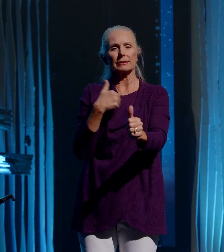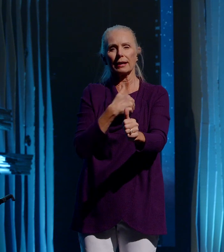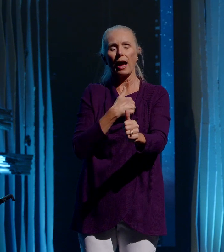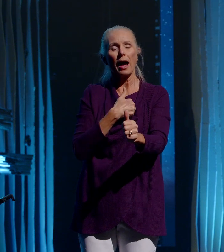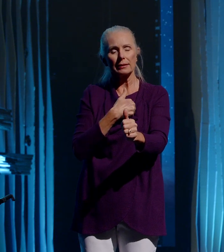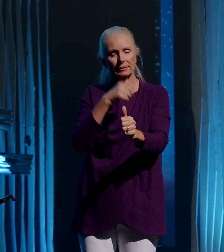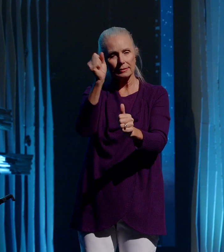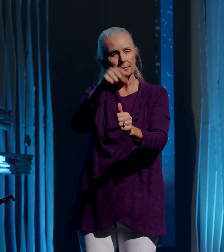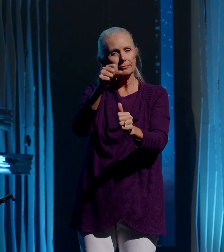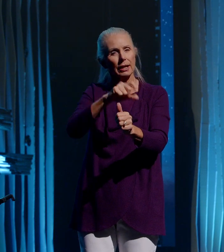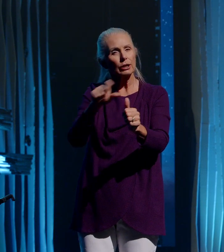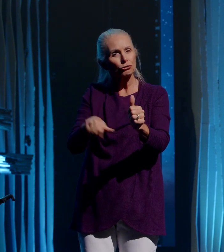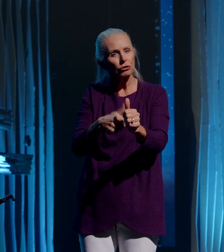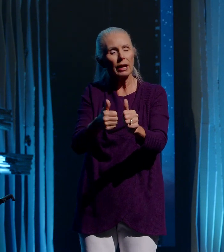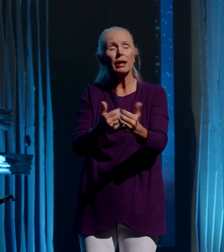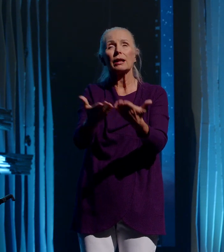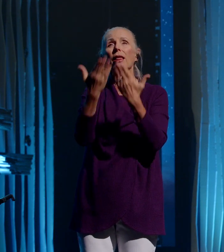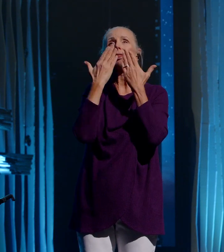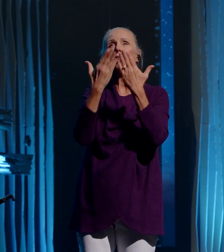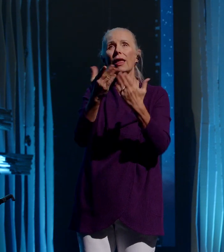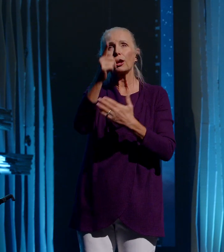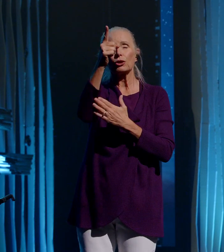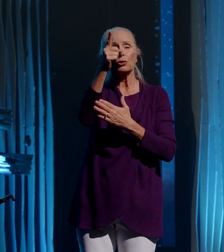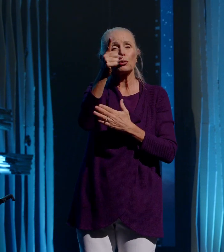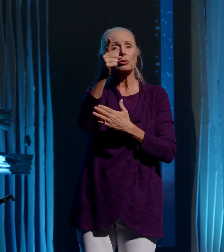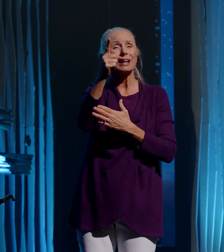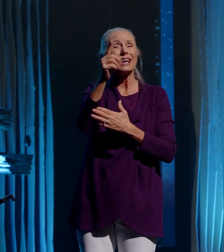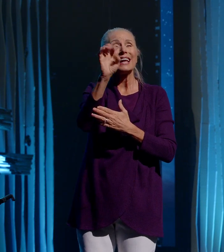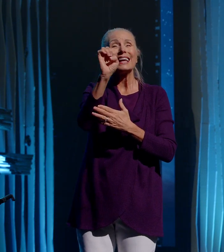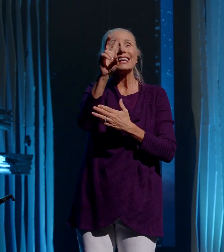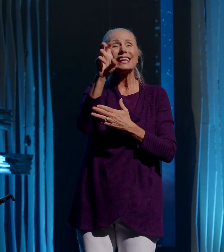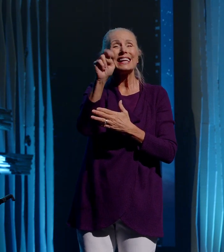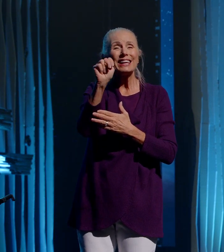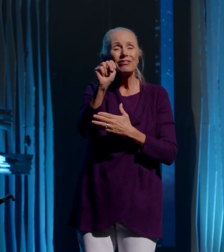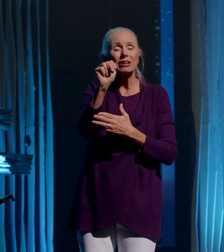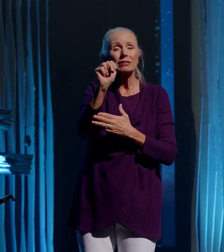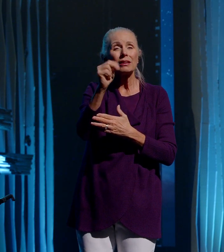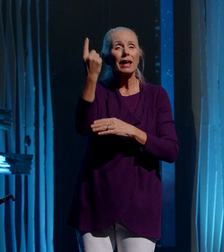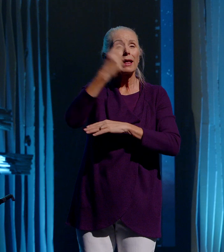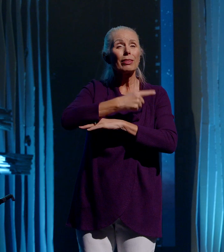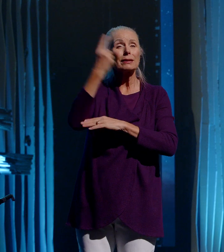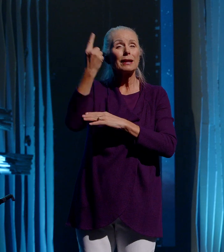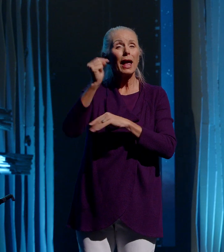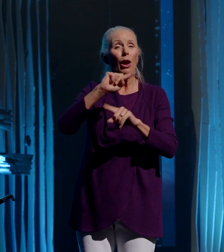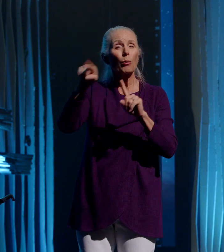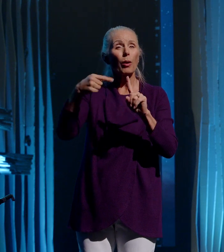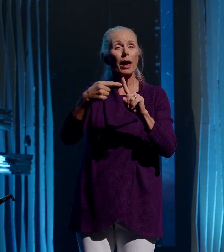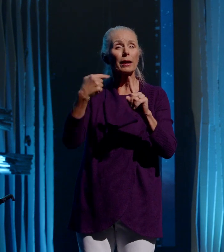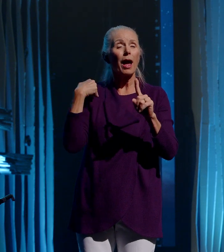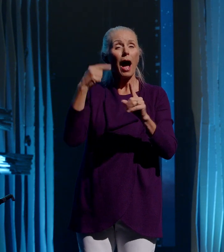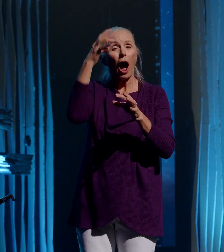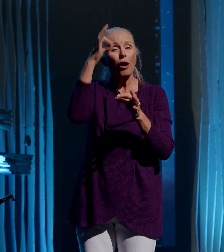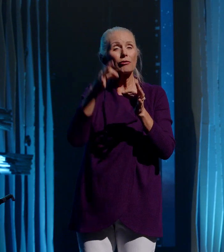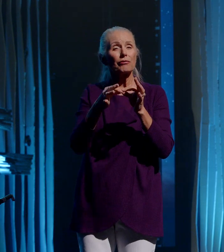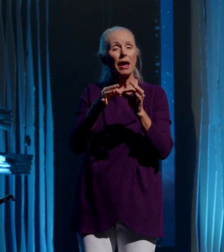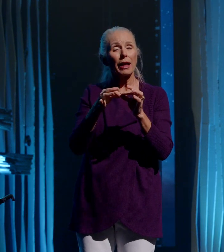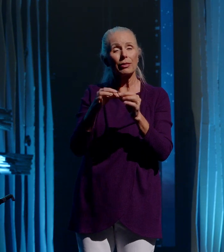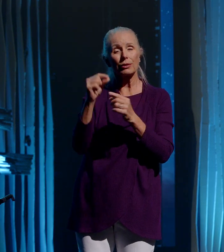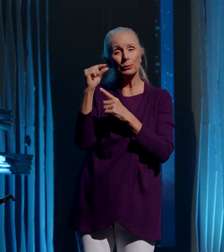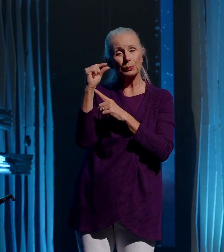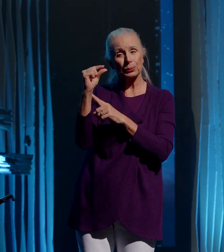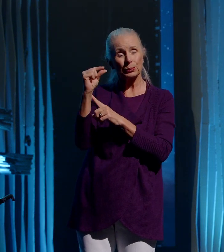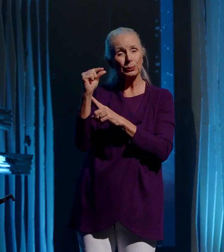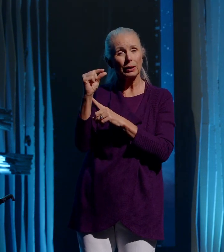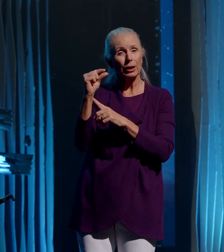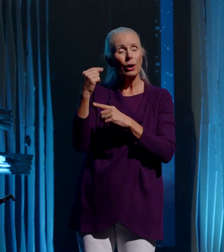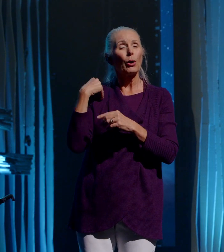us. And so we're thankful that even in our faithless days, you've been a faithful God. So God, we, as we